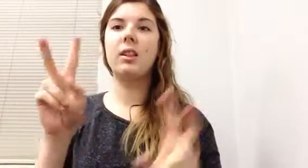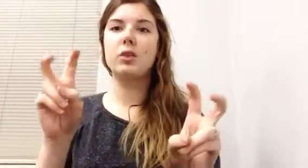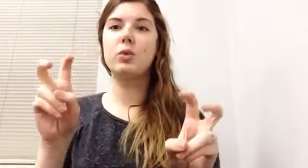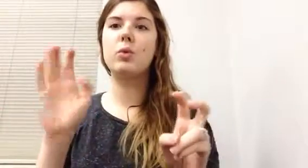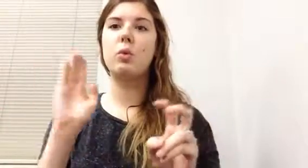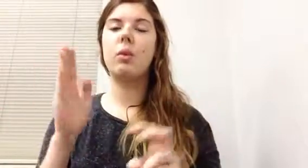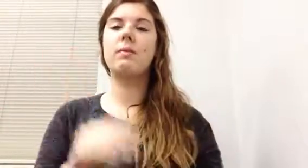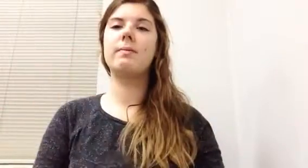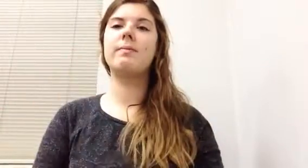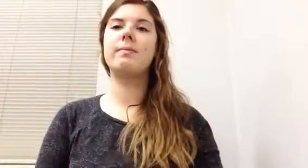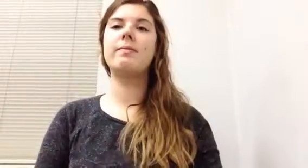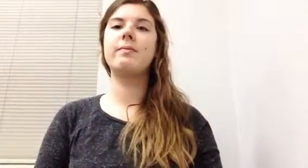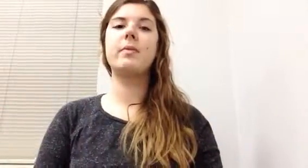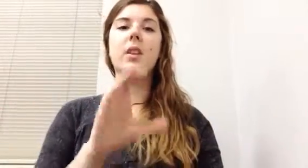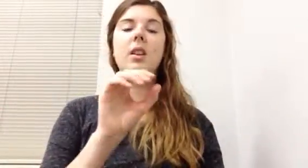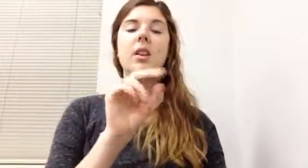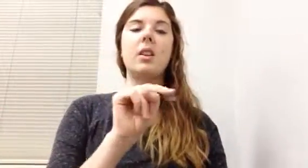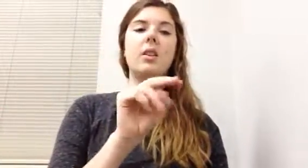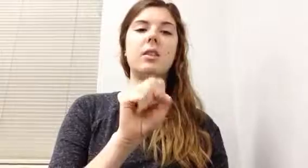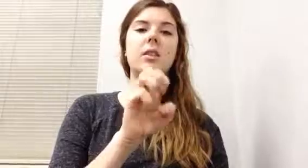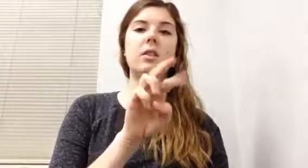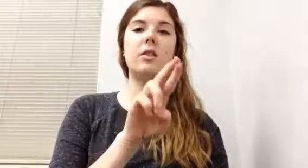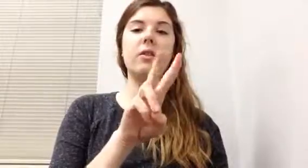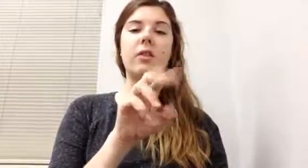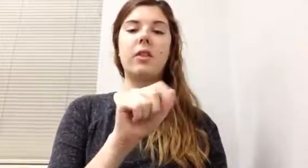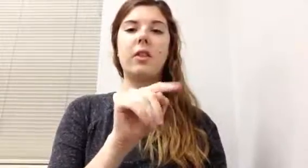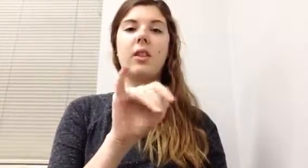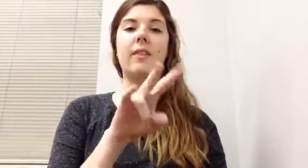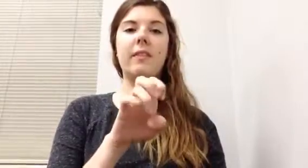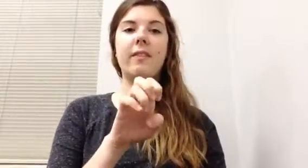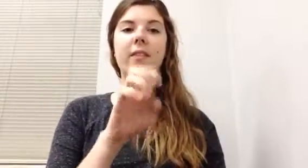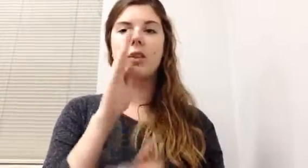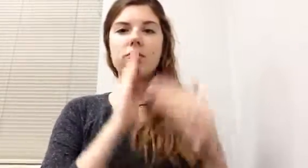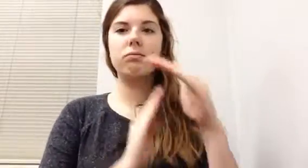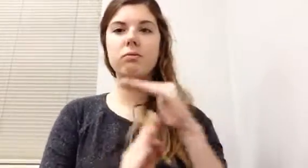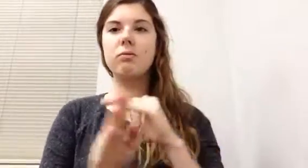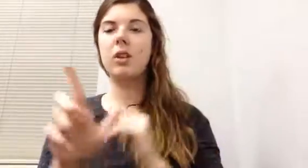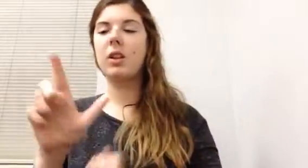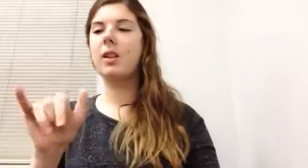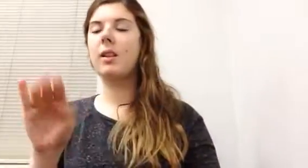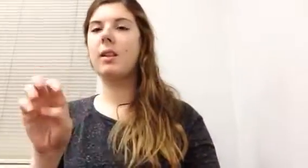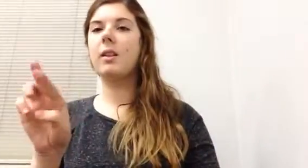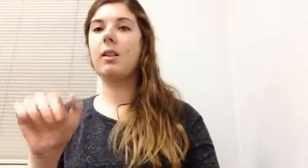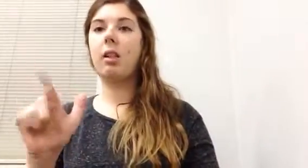What's the difference between conservative and liberal? Well, conservative would say, let's have less